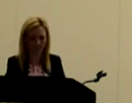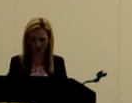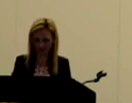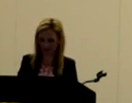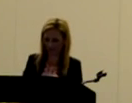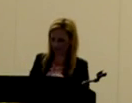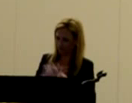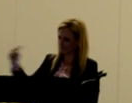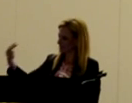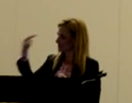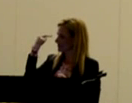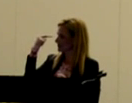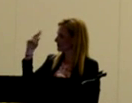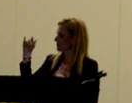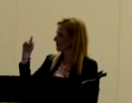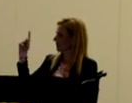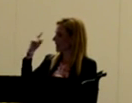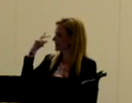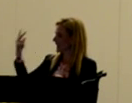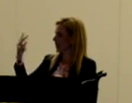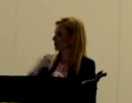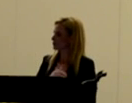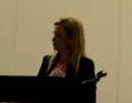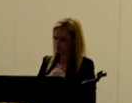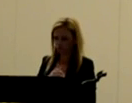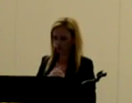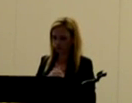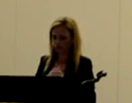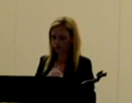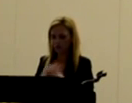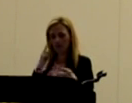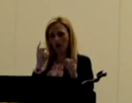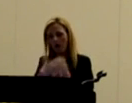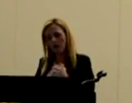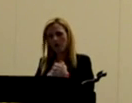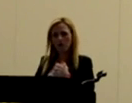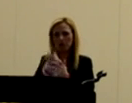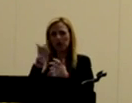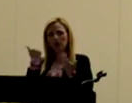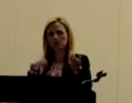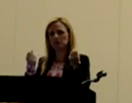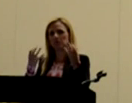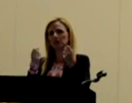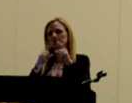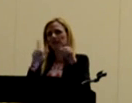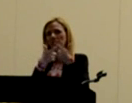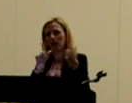you want to be when you grow up? And they look at me with blank stares. And at first I think, oh, it's because we